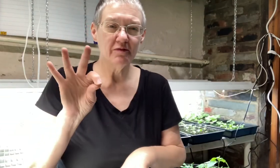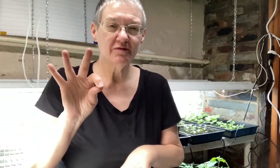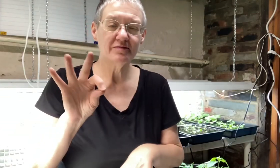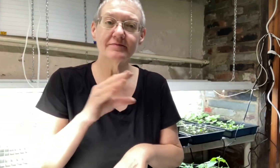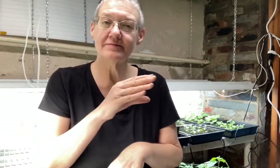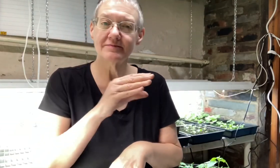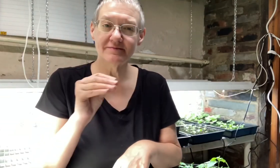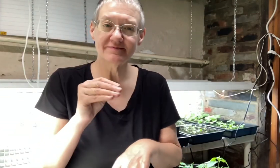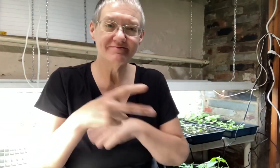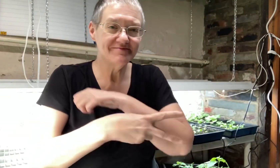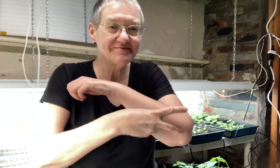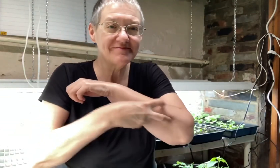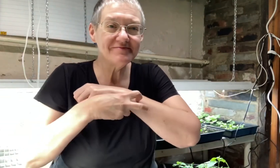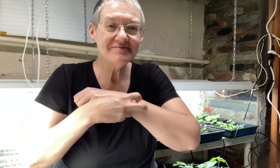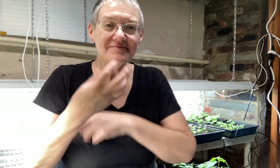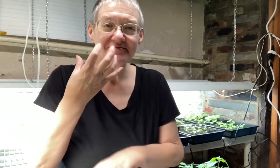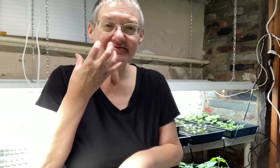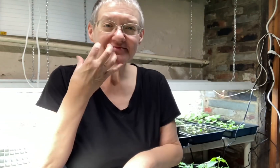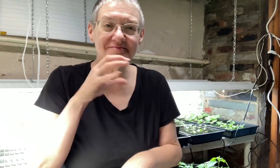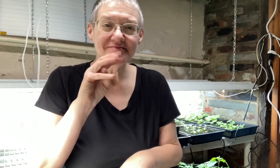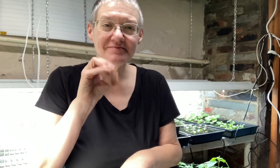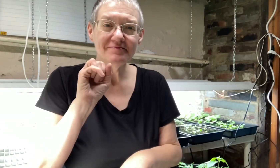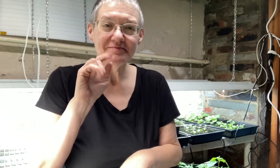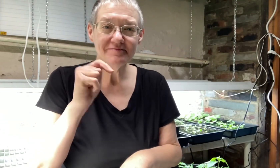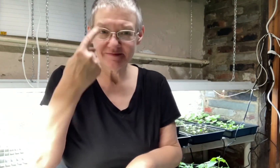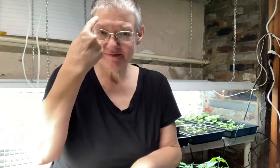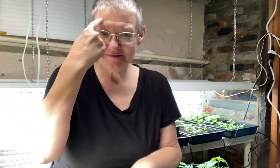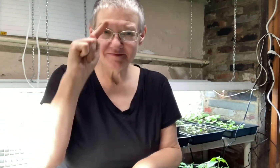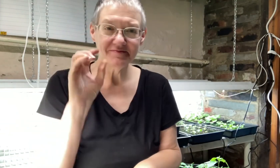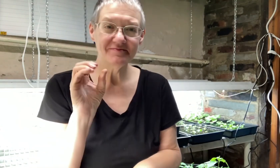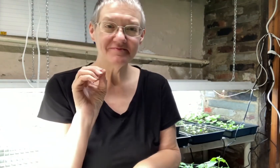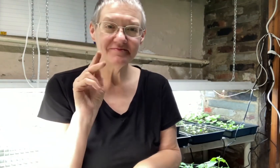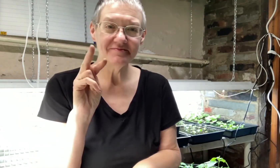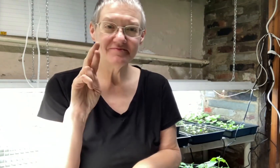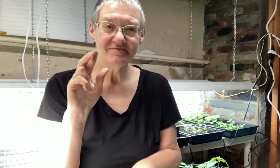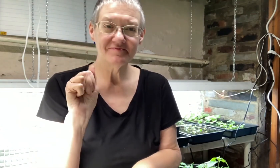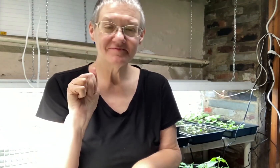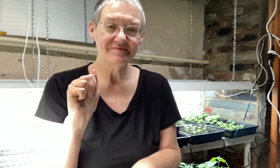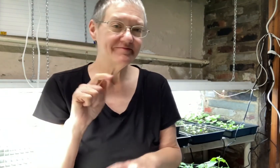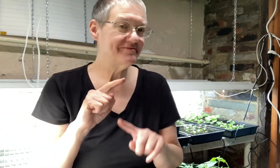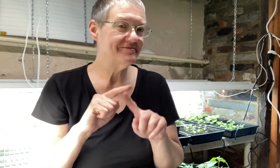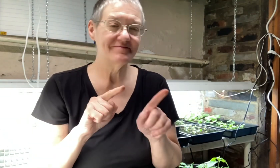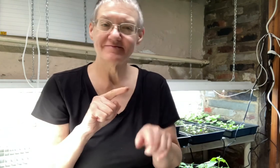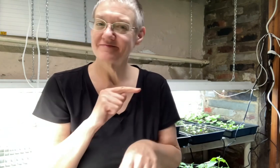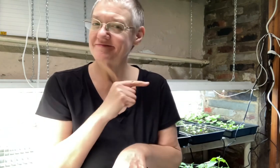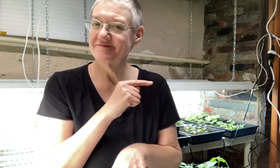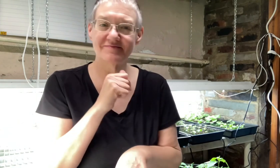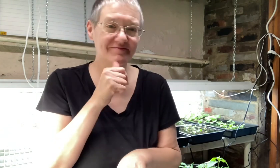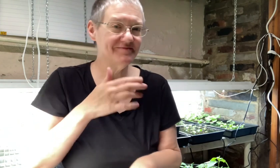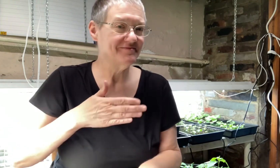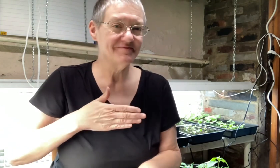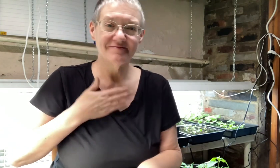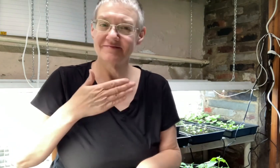After they germinated, I pulled them off the heat mat because I needed to steal it for the okra. But they were not